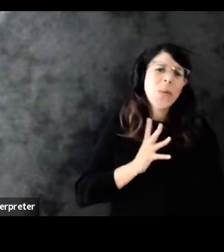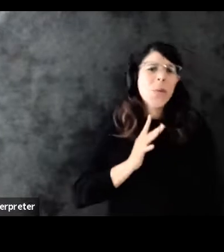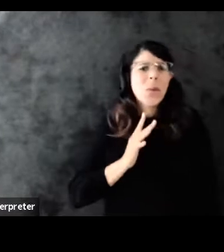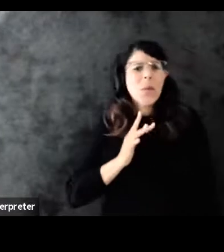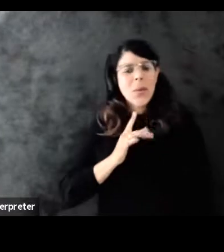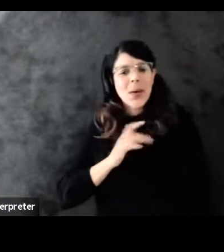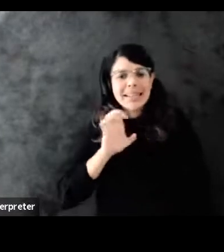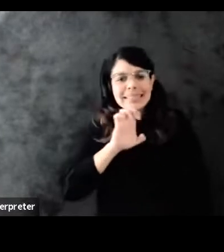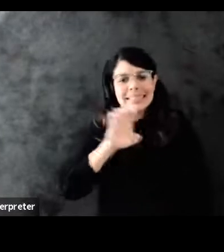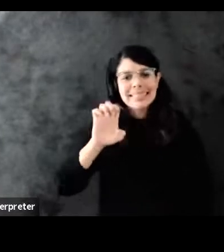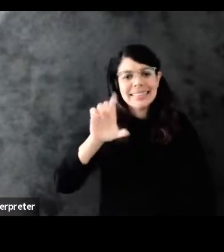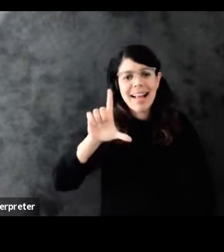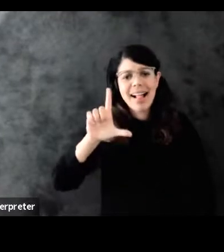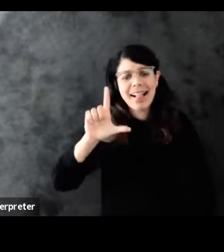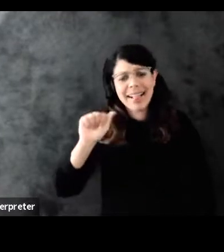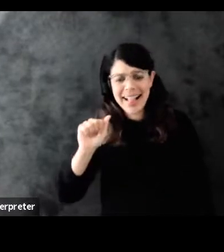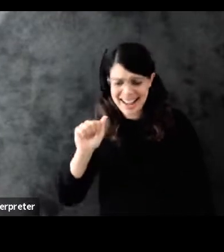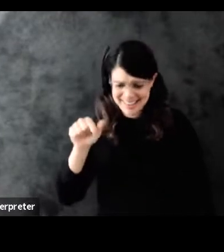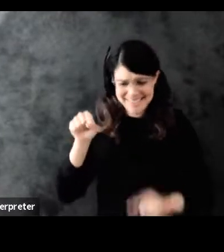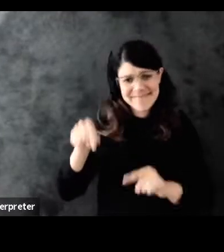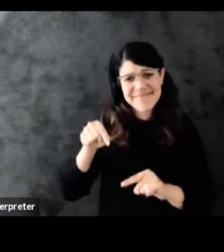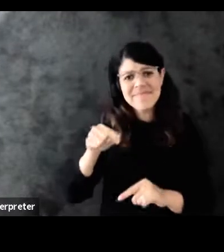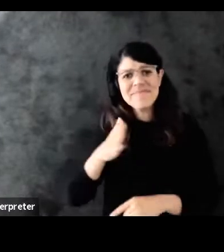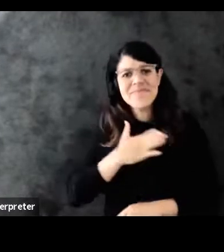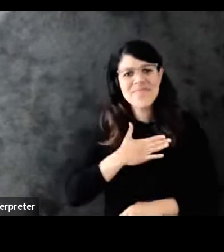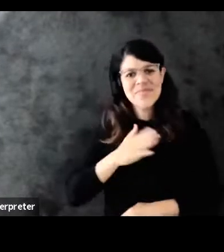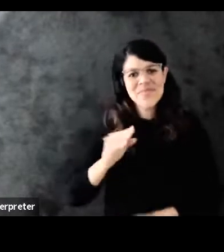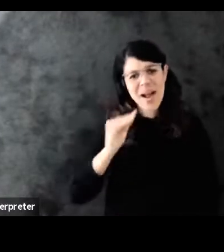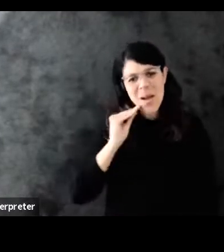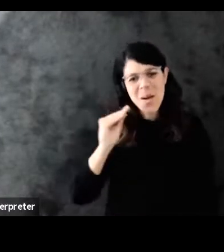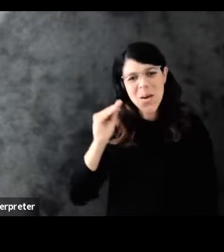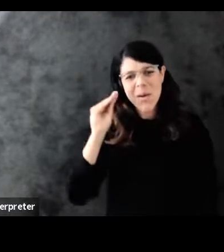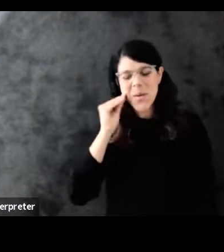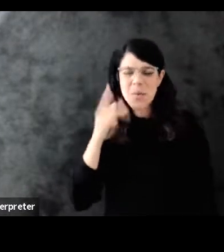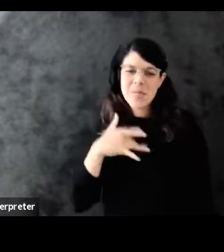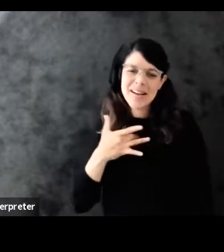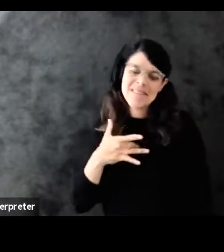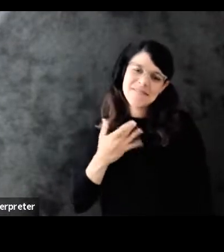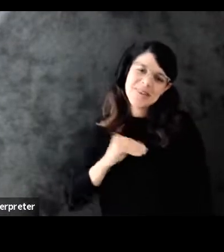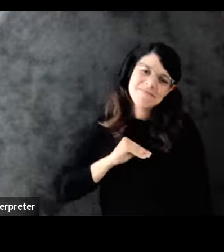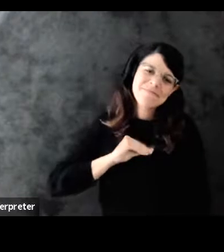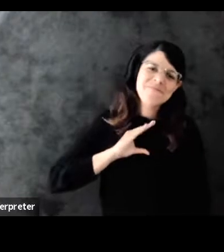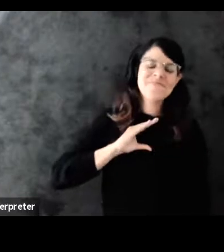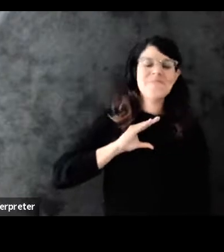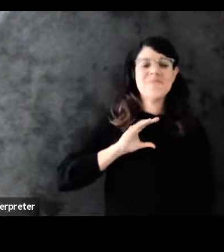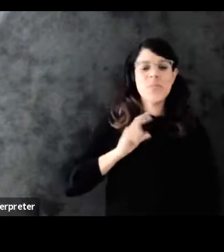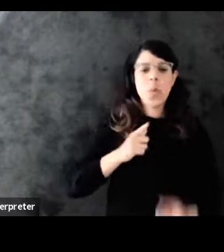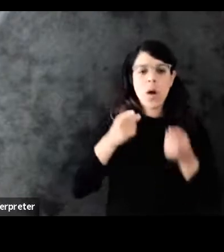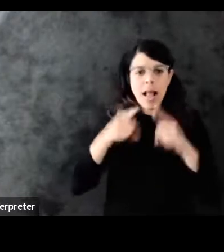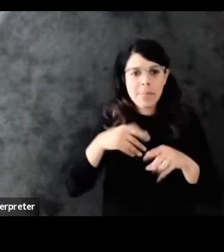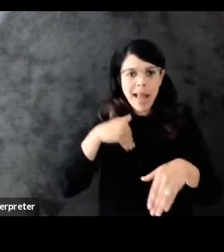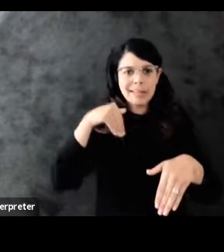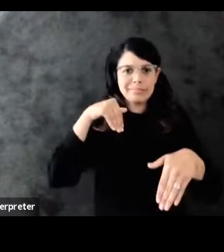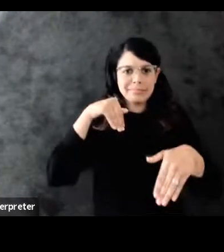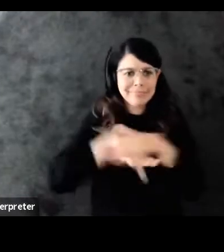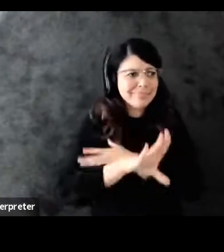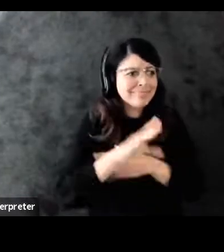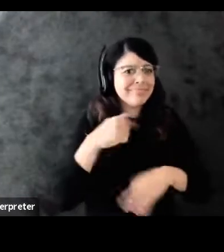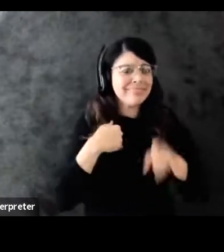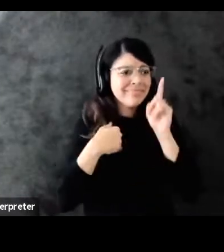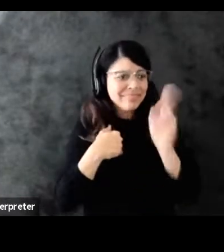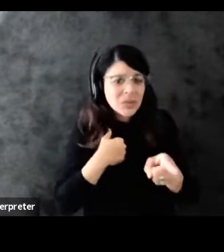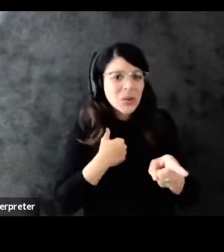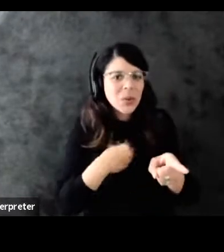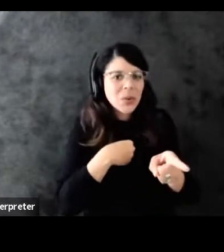home grounds, where I grew up in East LA, and I got there, puros gringuitos, gringuitas, man. Where's the Mexicans,